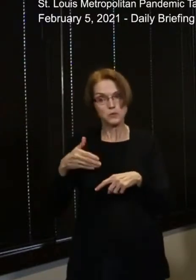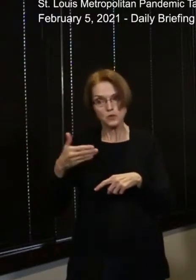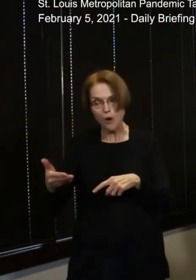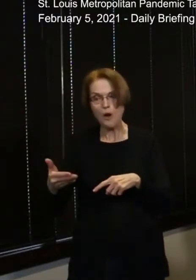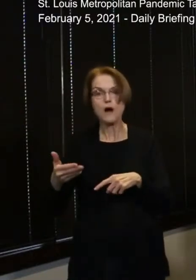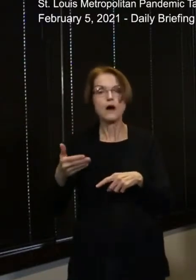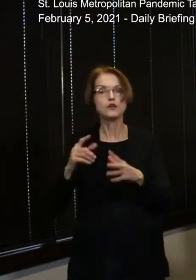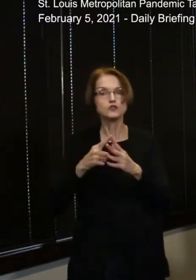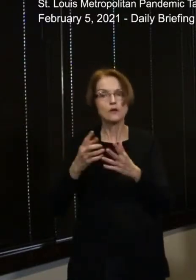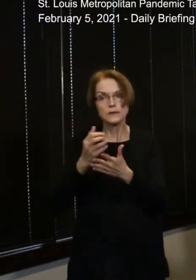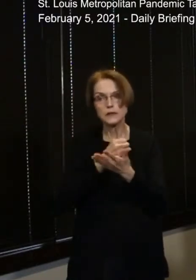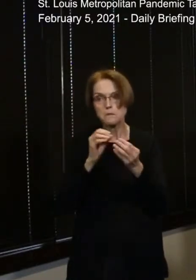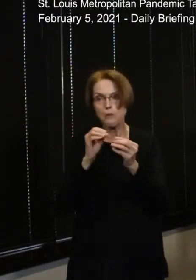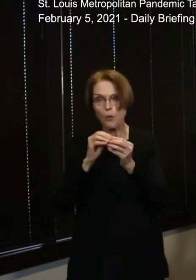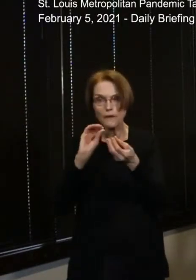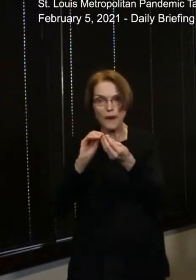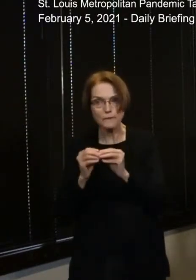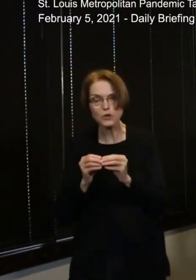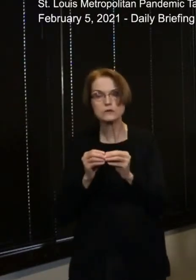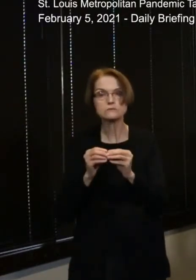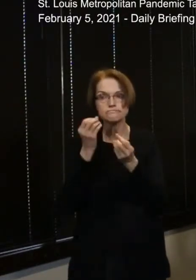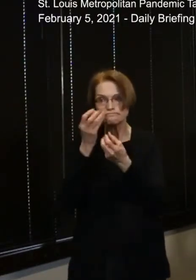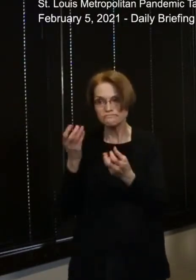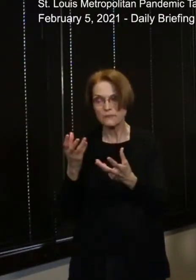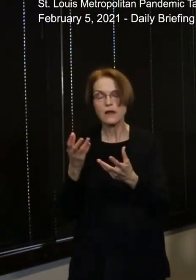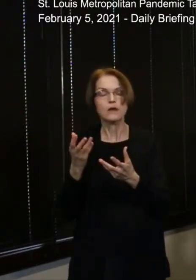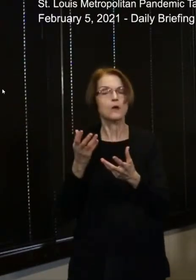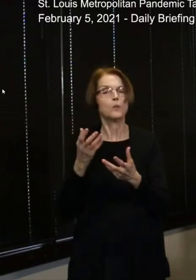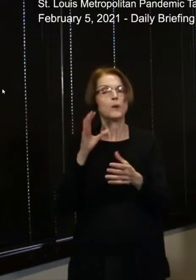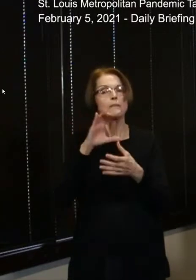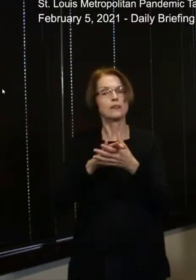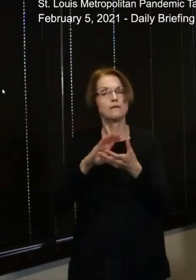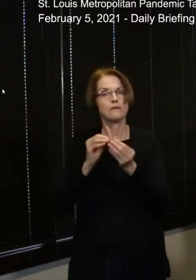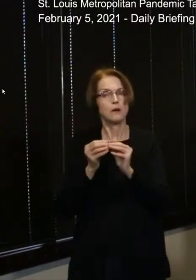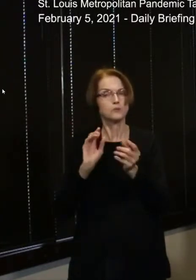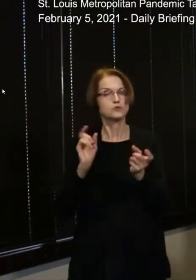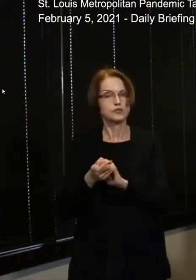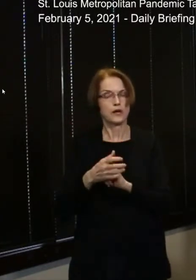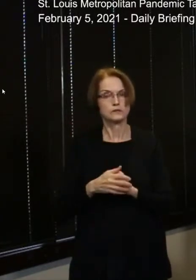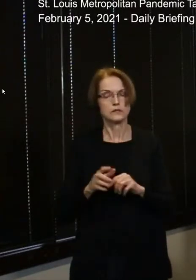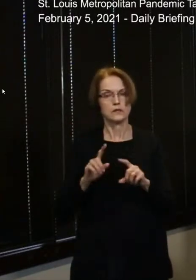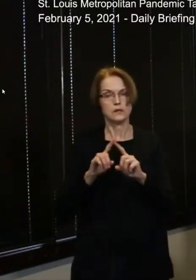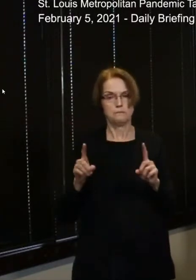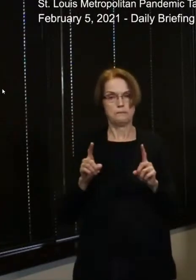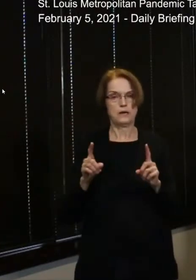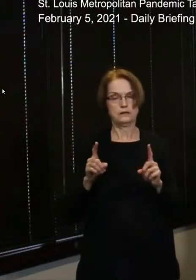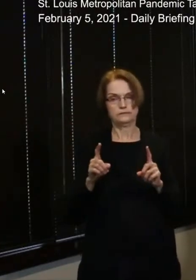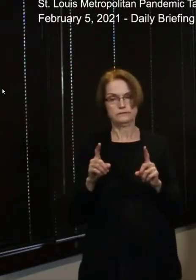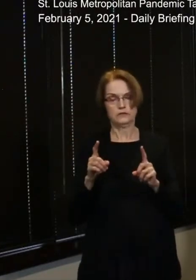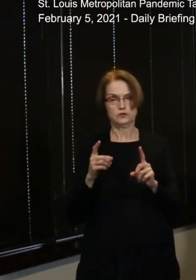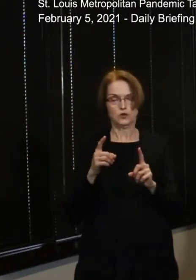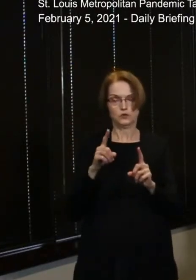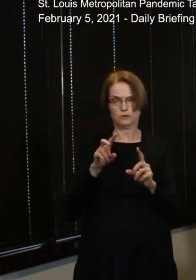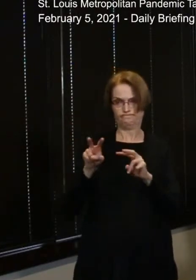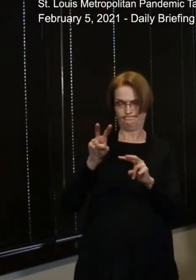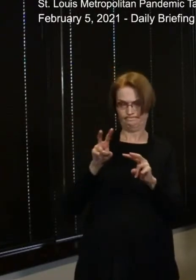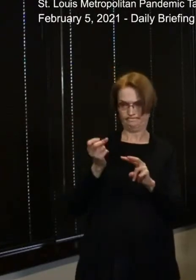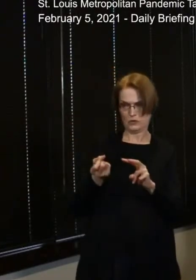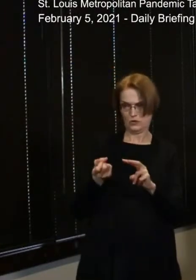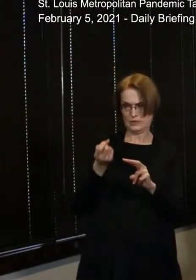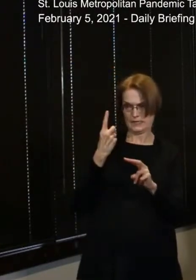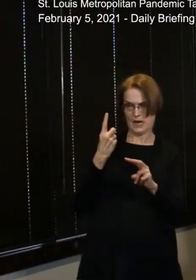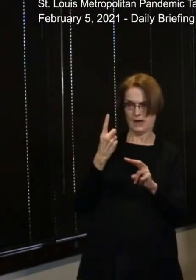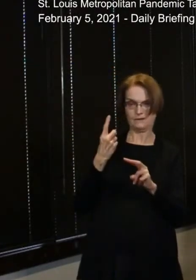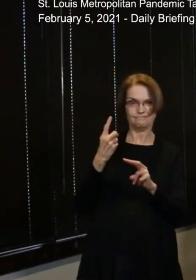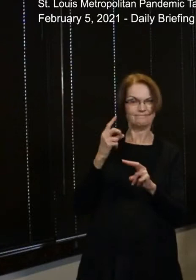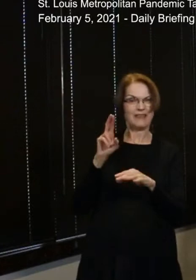public, that these numbers will change. But knowing how these vaccinations are distributed by race, which has been in the